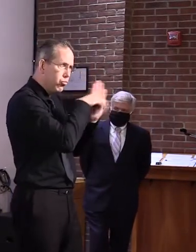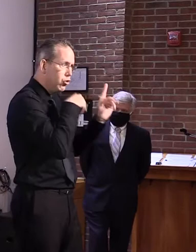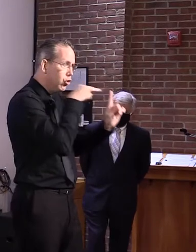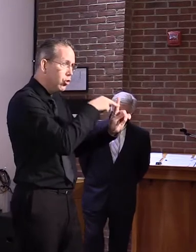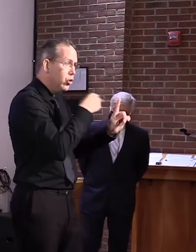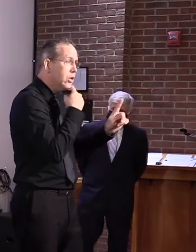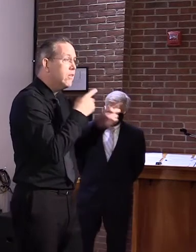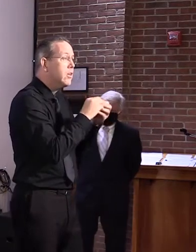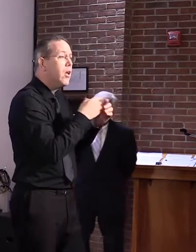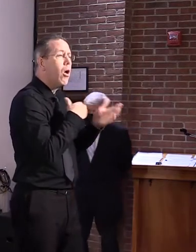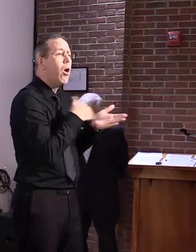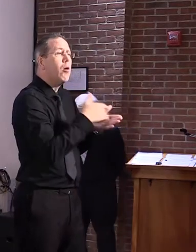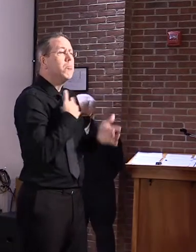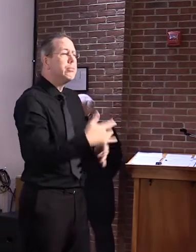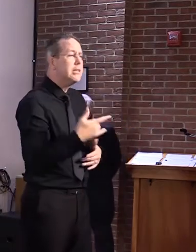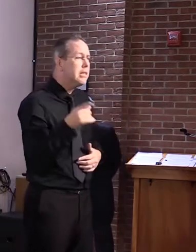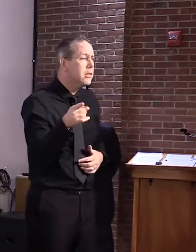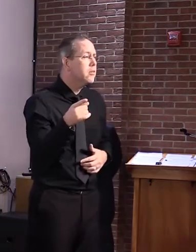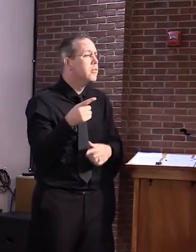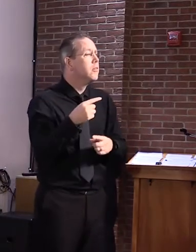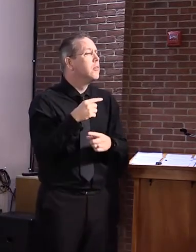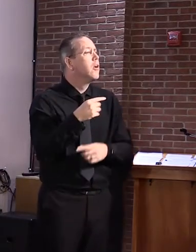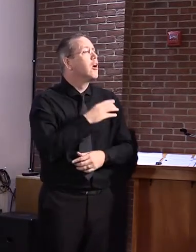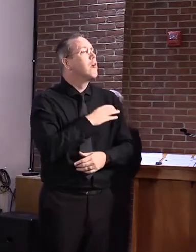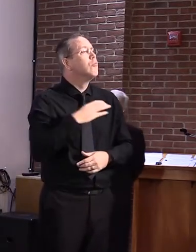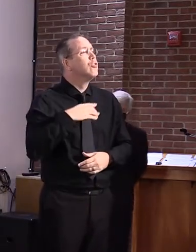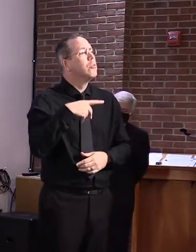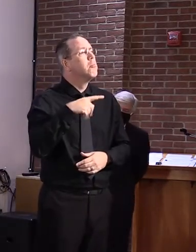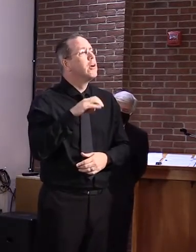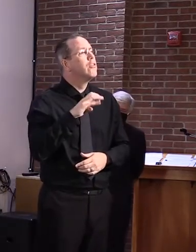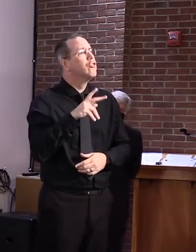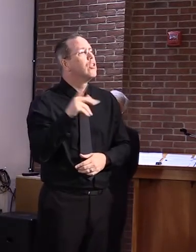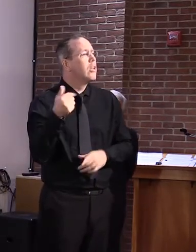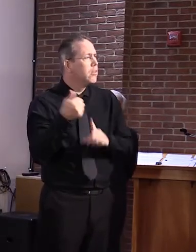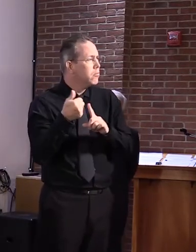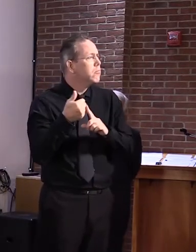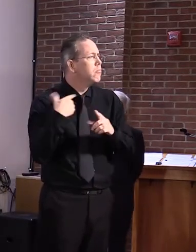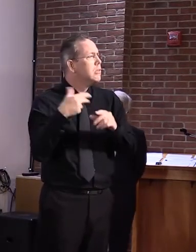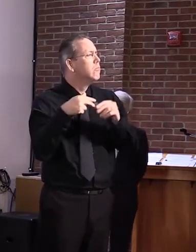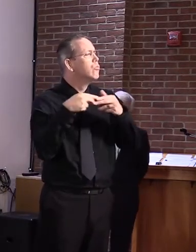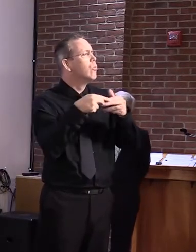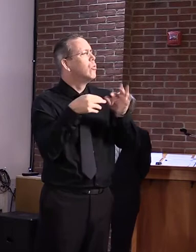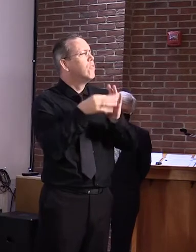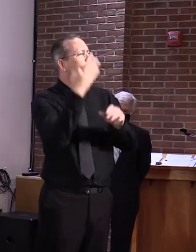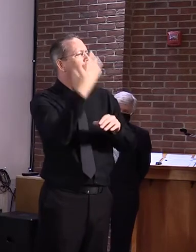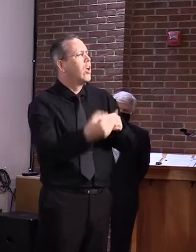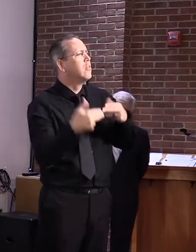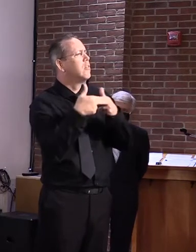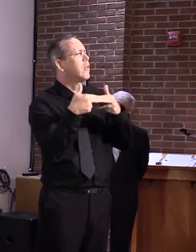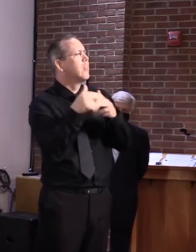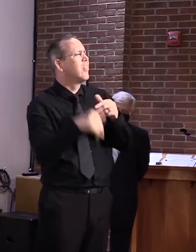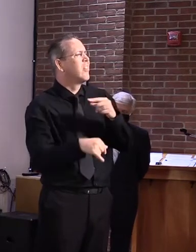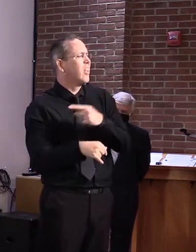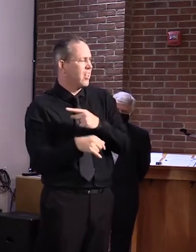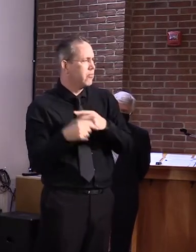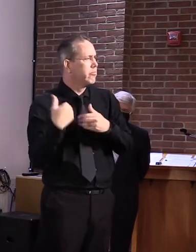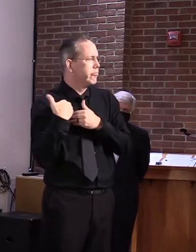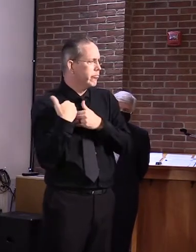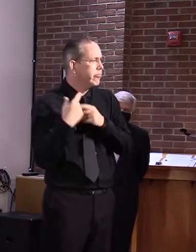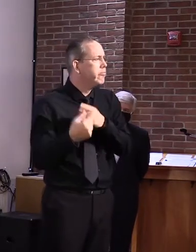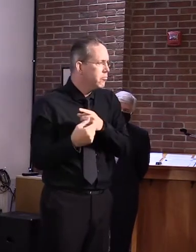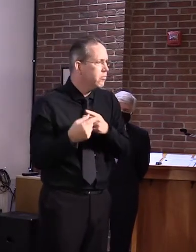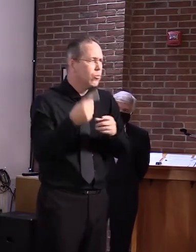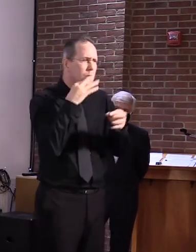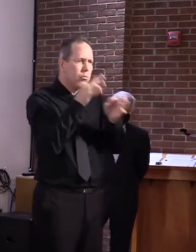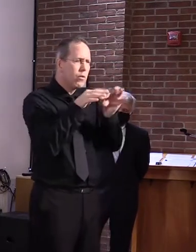in, and there really are four criteria in the modeling that we watch. But also, you know, I rely